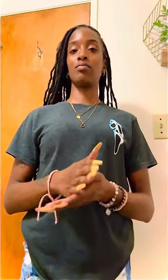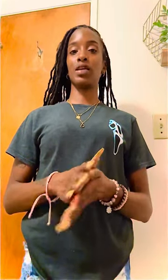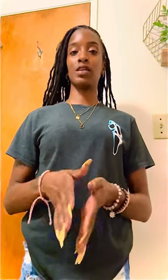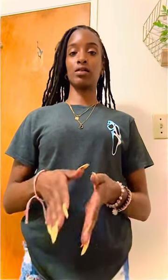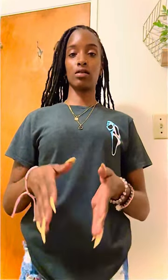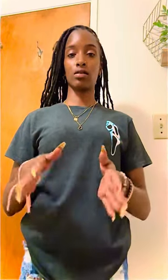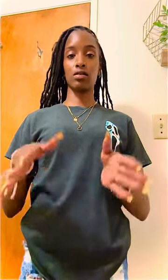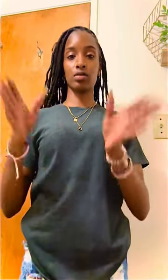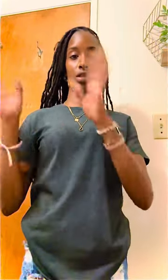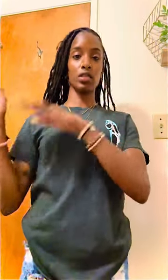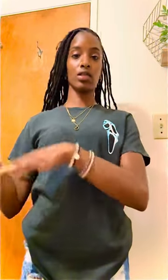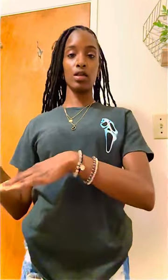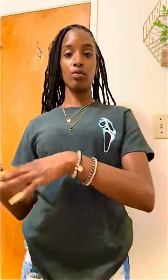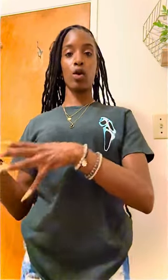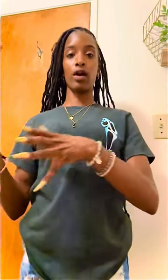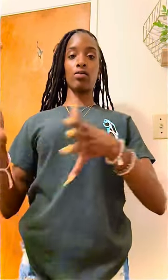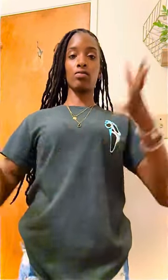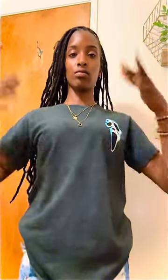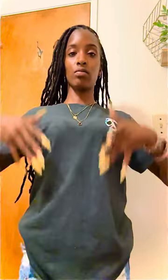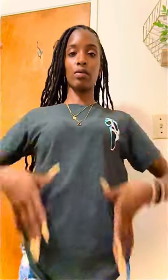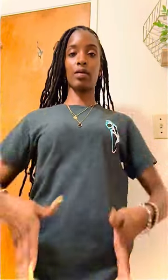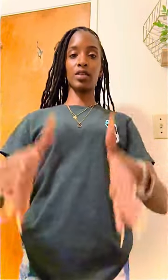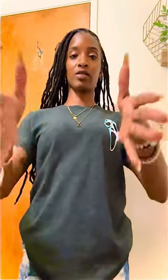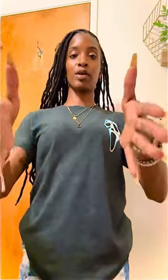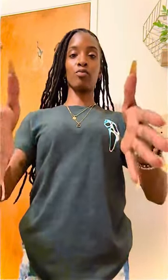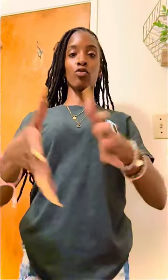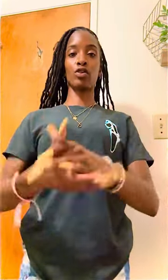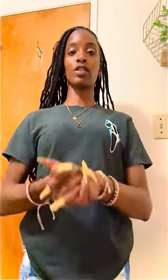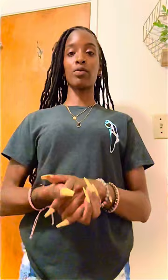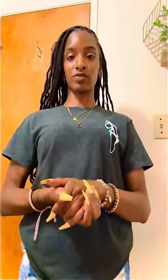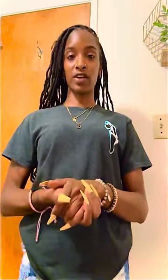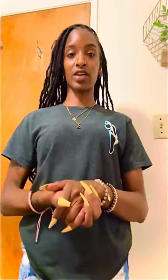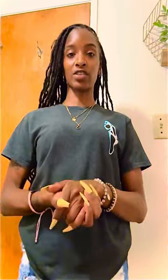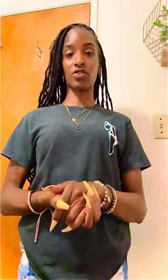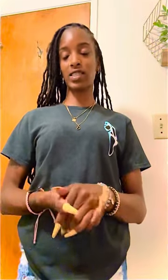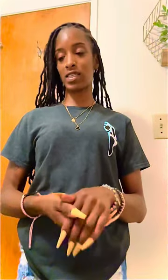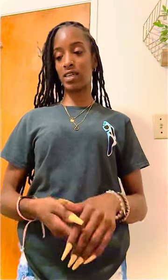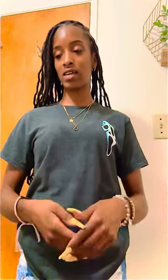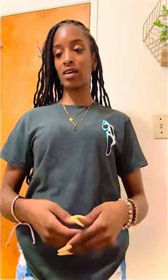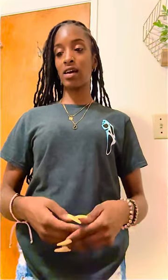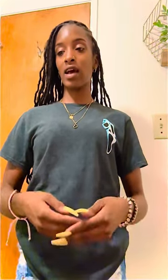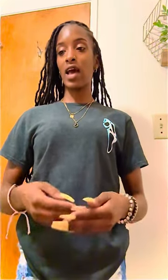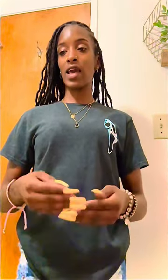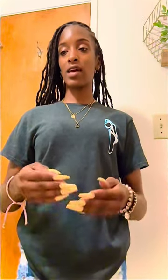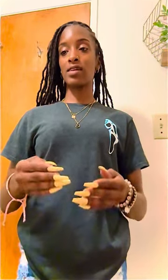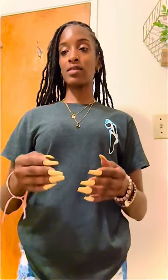being completely asleep while my baby is being born. That was very interesting. And